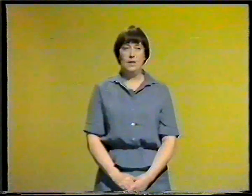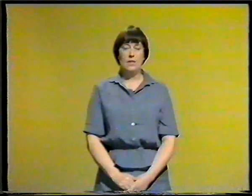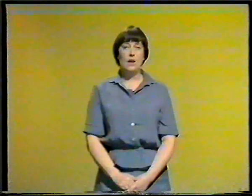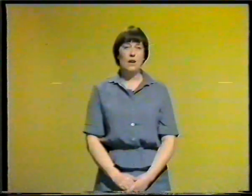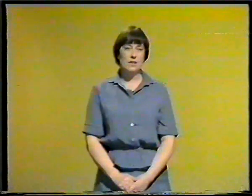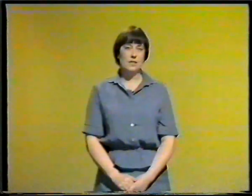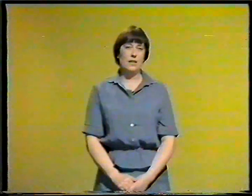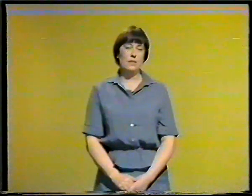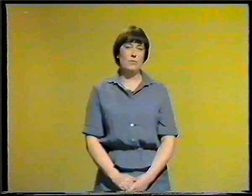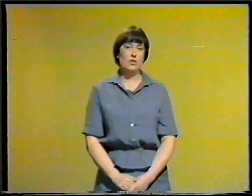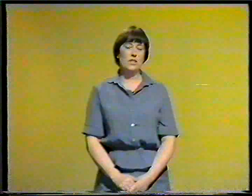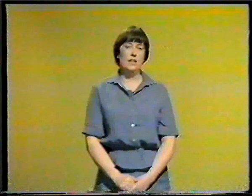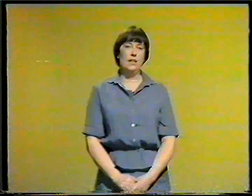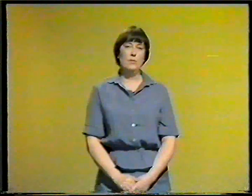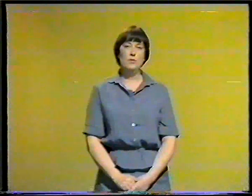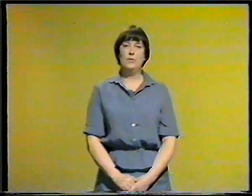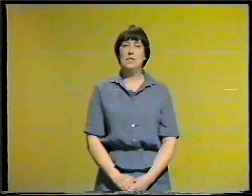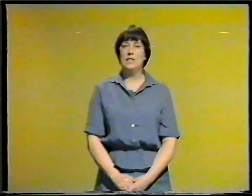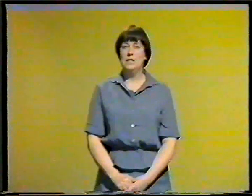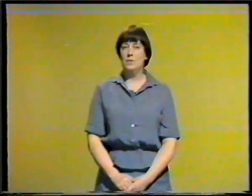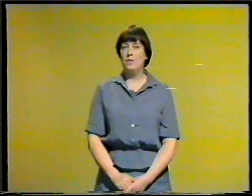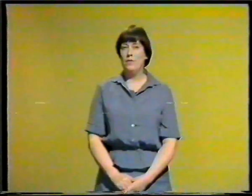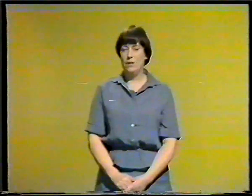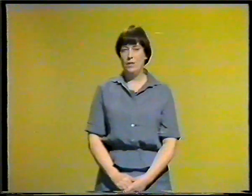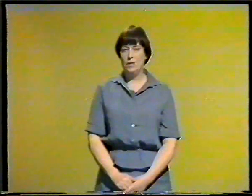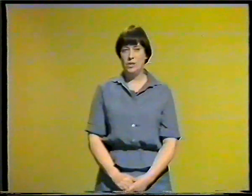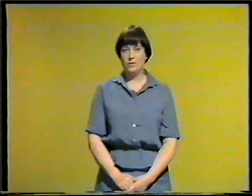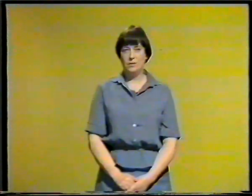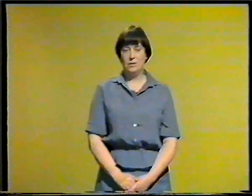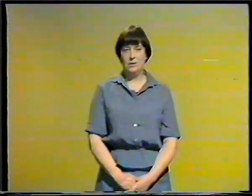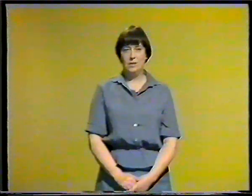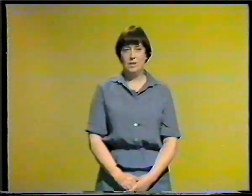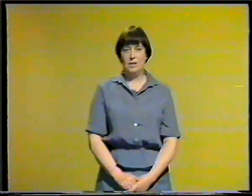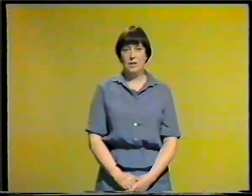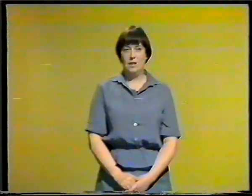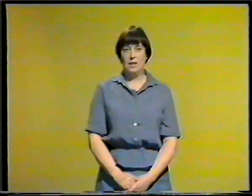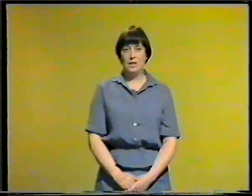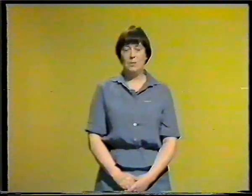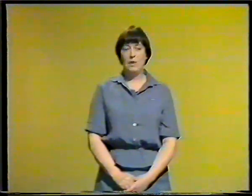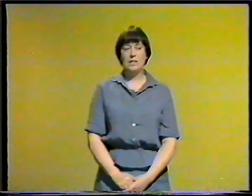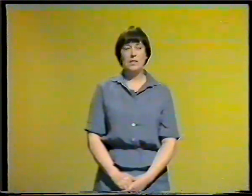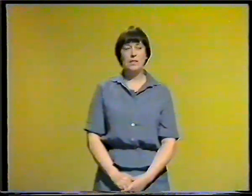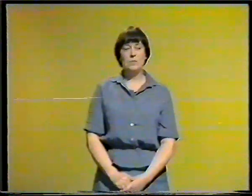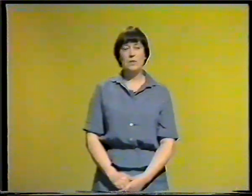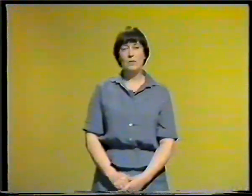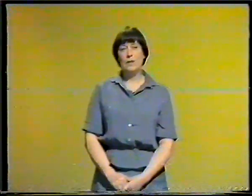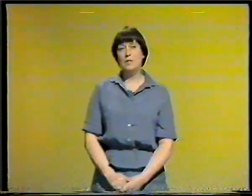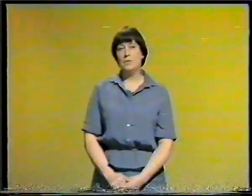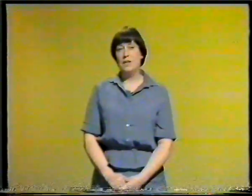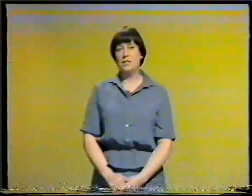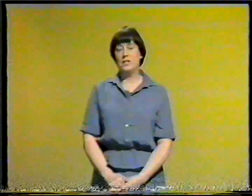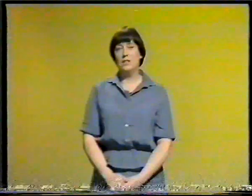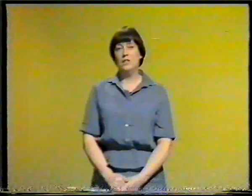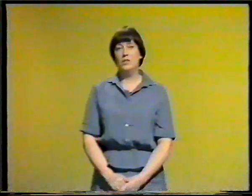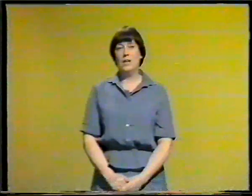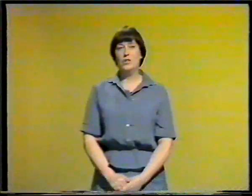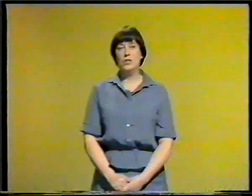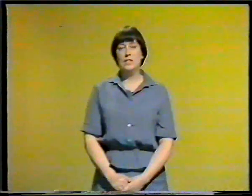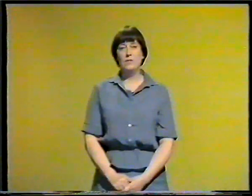There are signs in British Sign Language, but these tend to be very, very general. And in practice, we've found it's better to actually devise